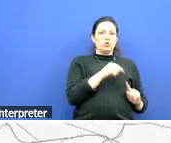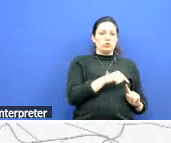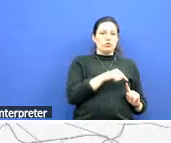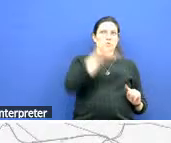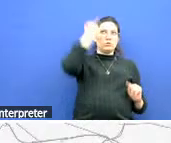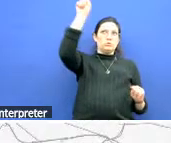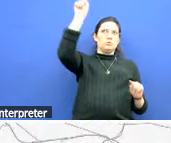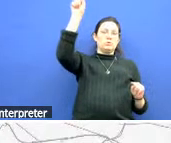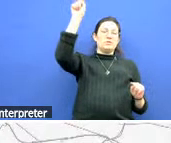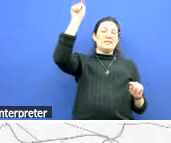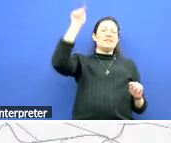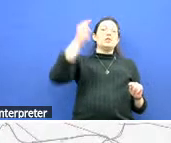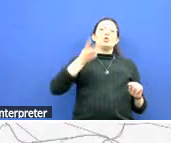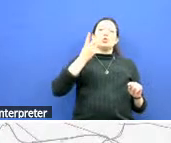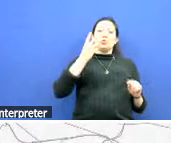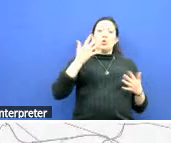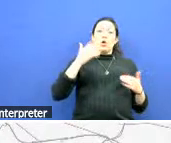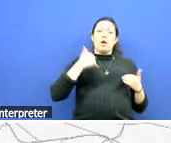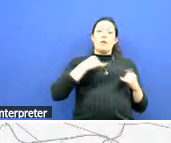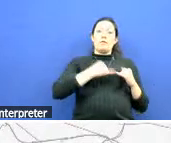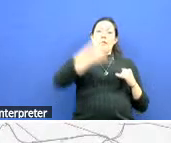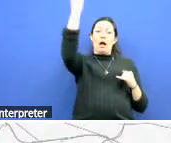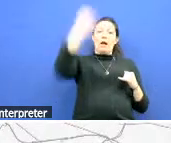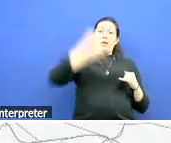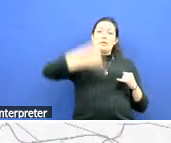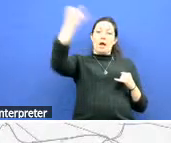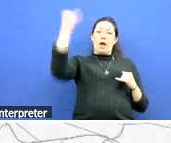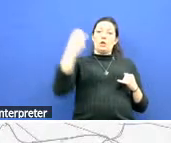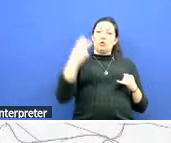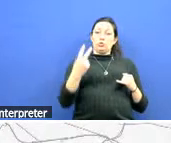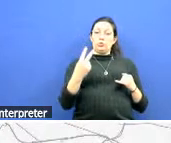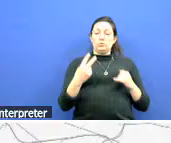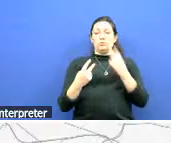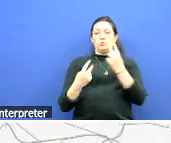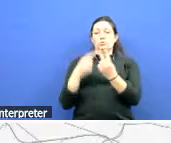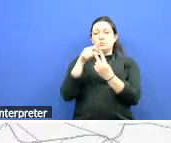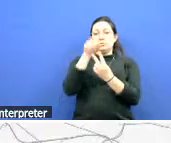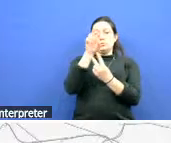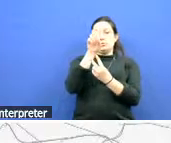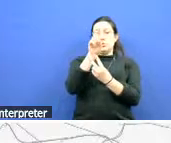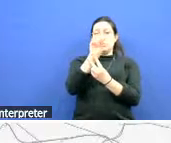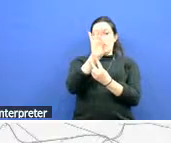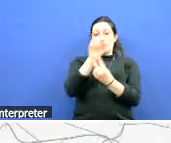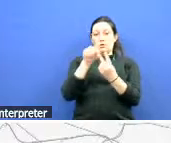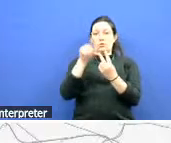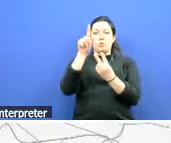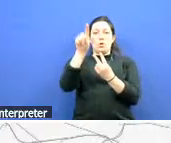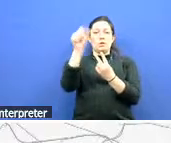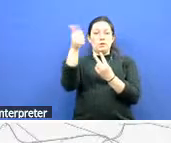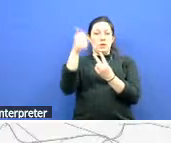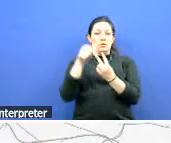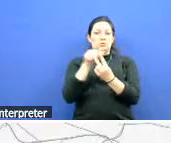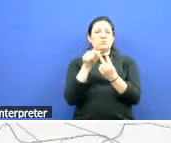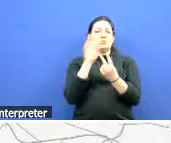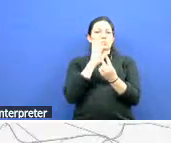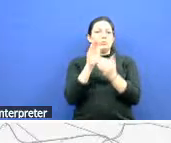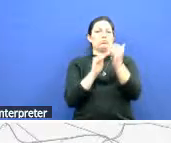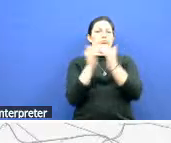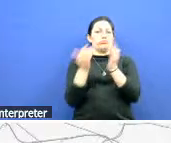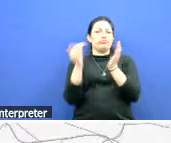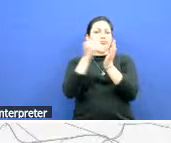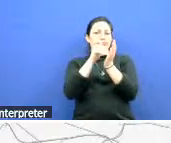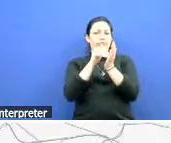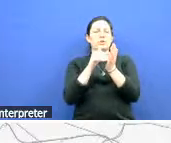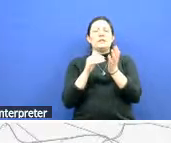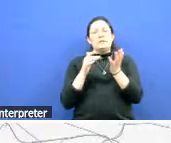are 2 existing lines, 109 and 110, which we're going to be rebuilding. Generally in the existing easements, but part of